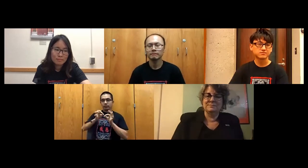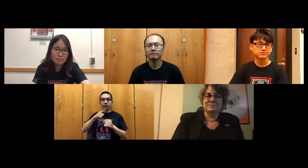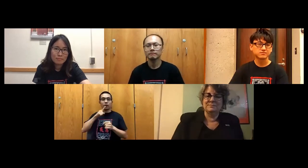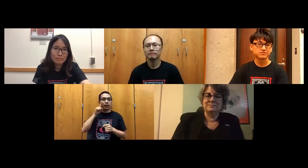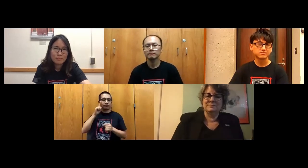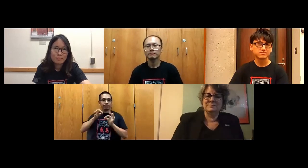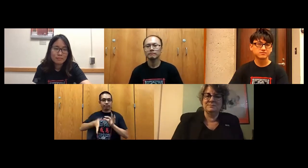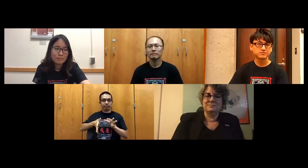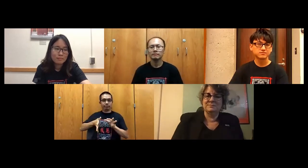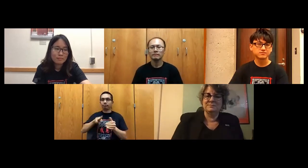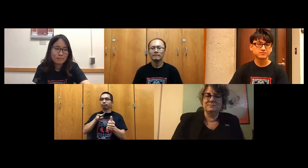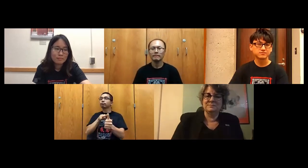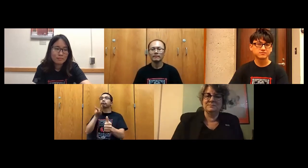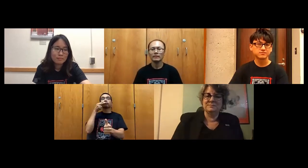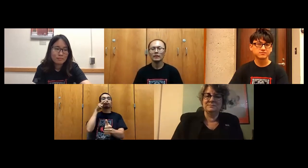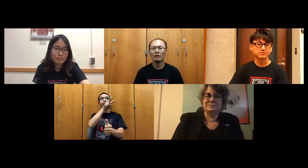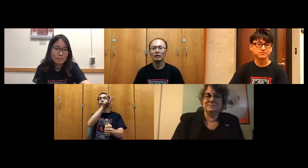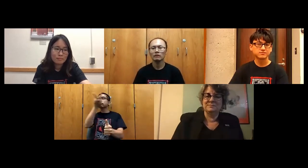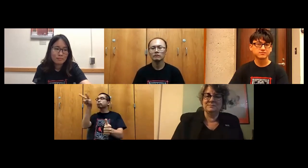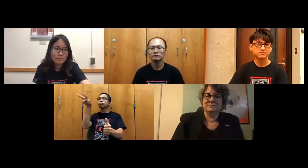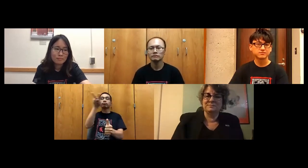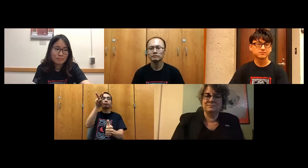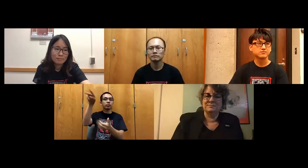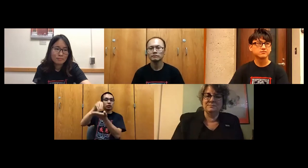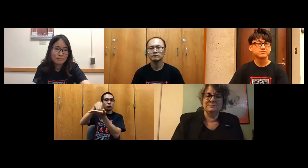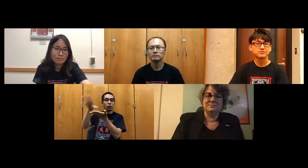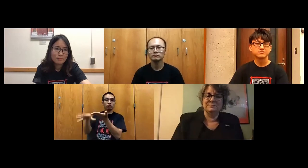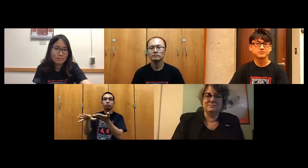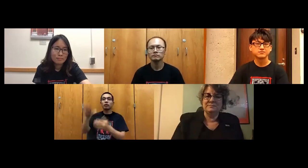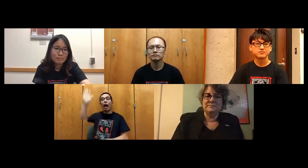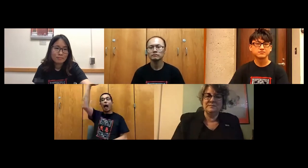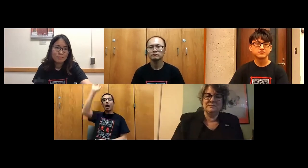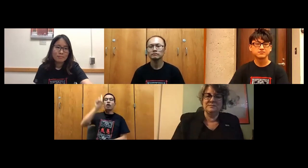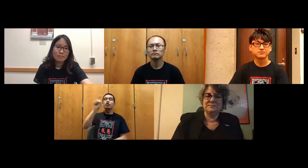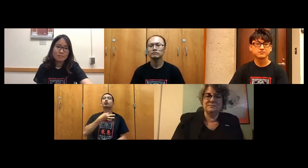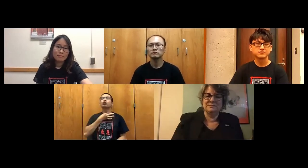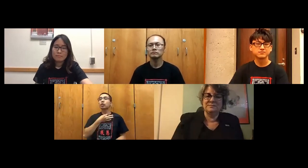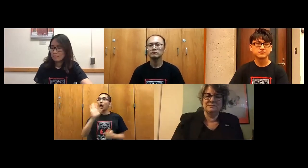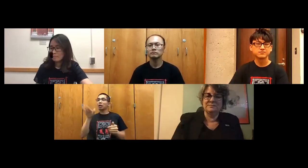the person. And that interpreter is responsible for